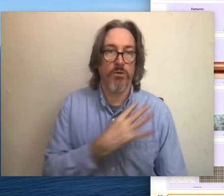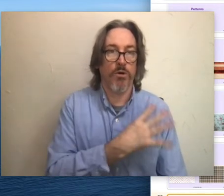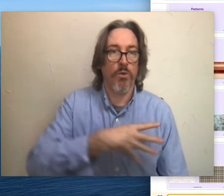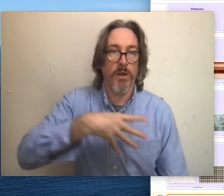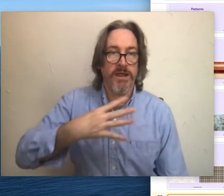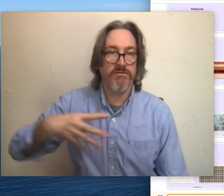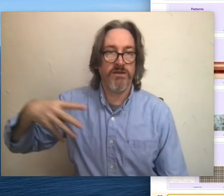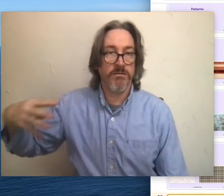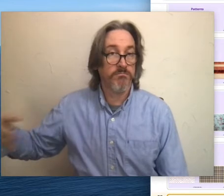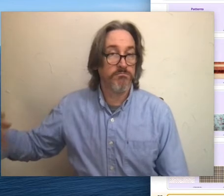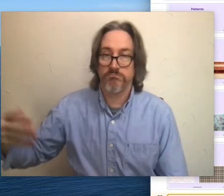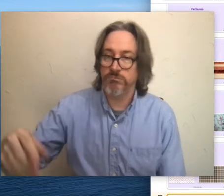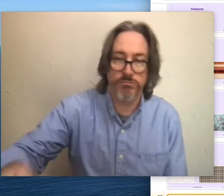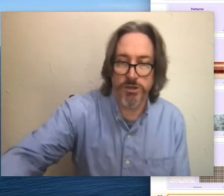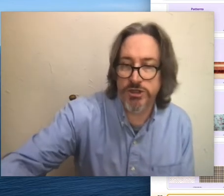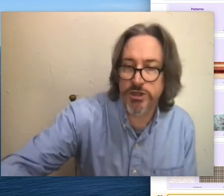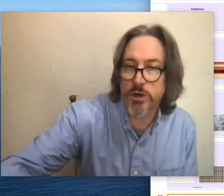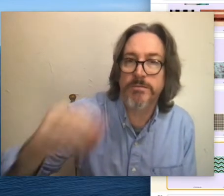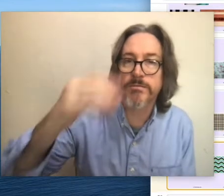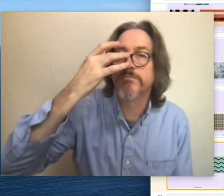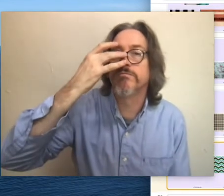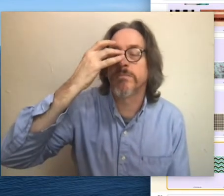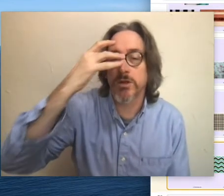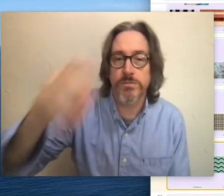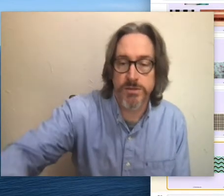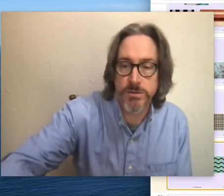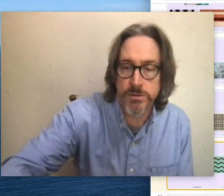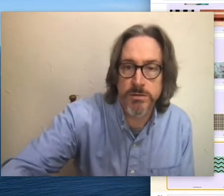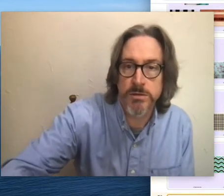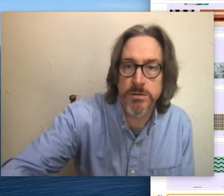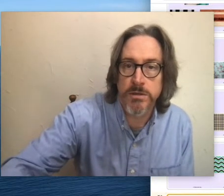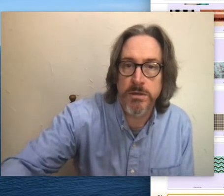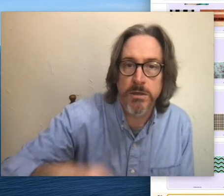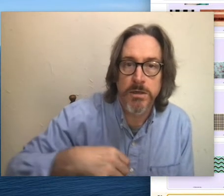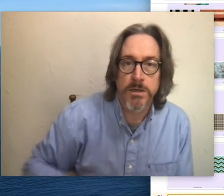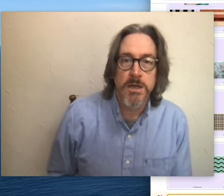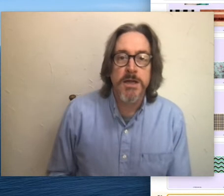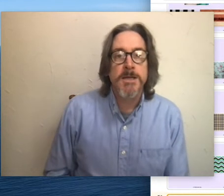Zigzag or wavy, you just show it. Oops.